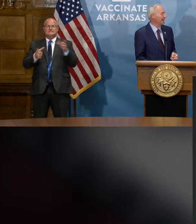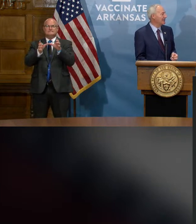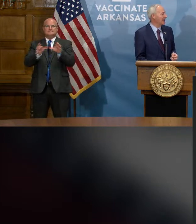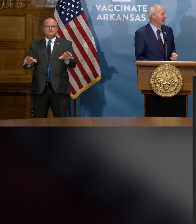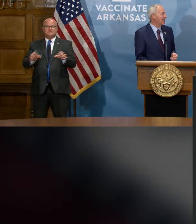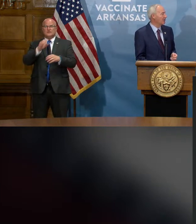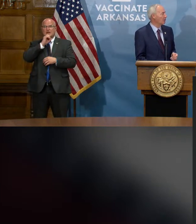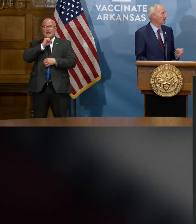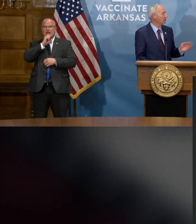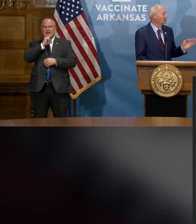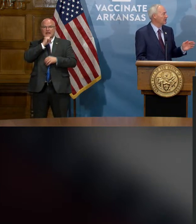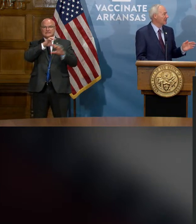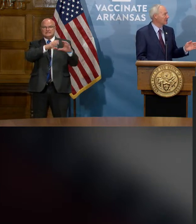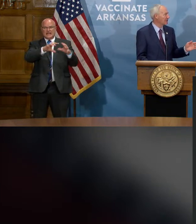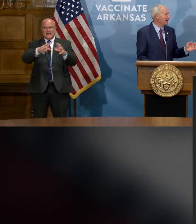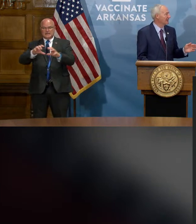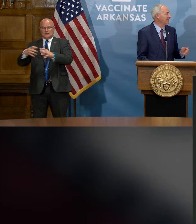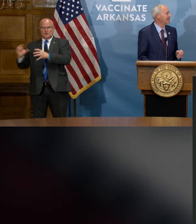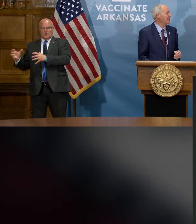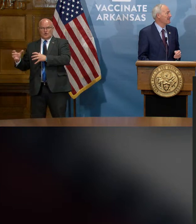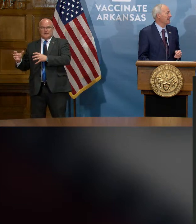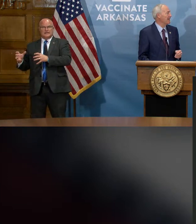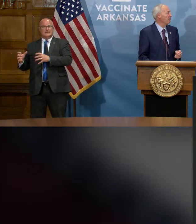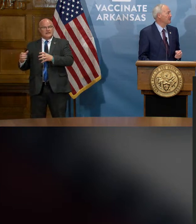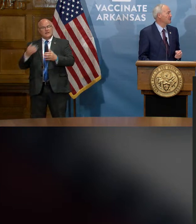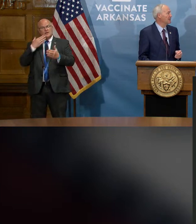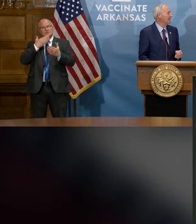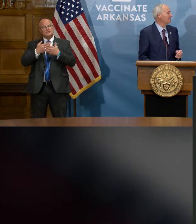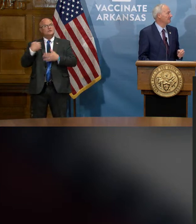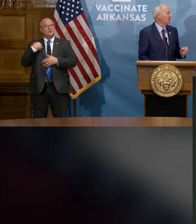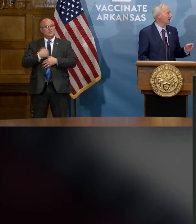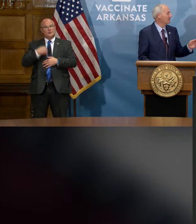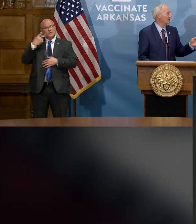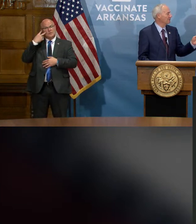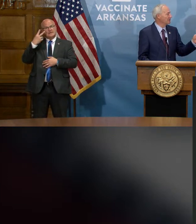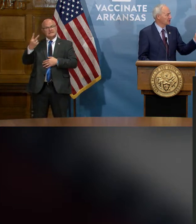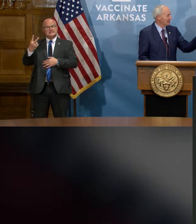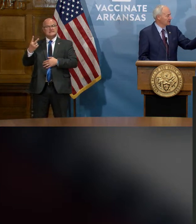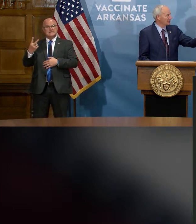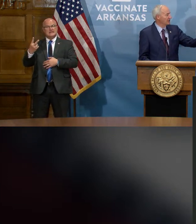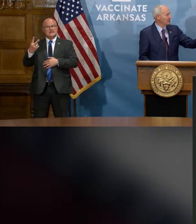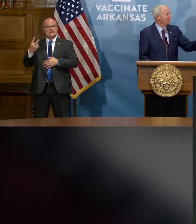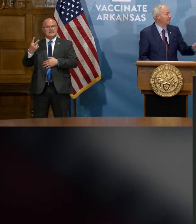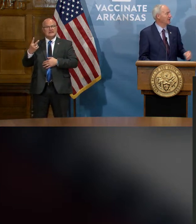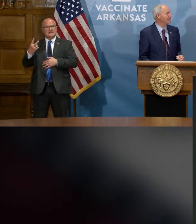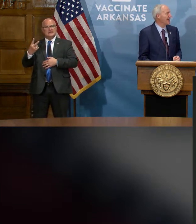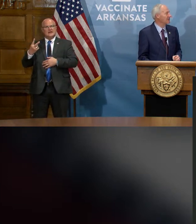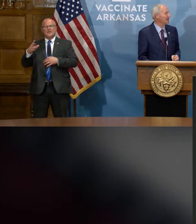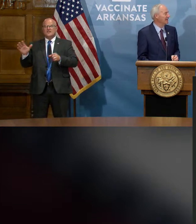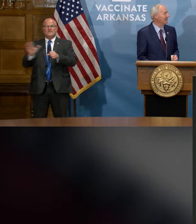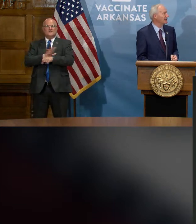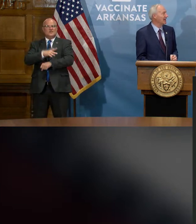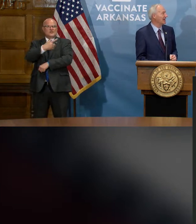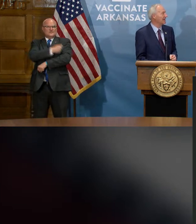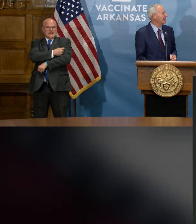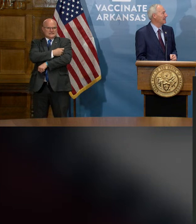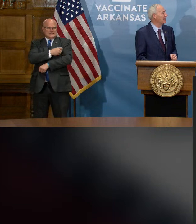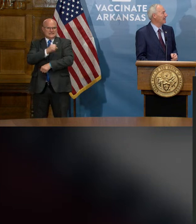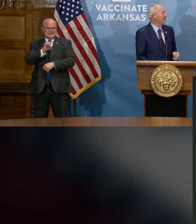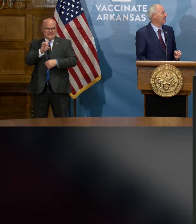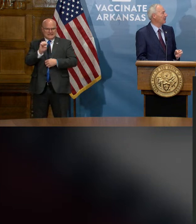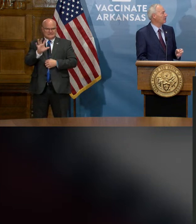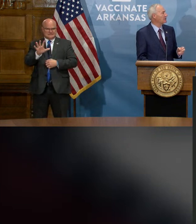it down by age category, which is instructive, and we see on the let's look at the fully vaccinated